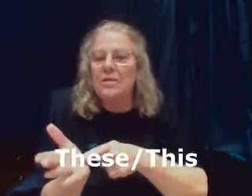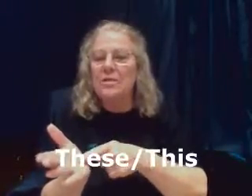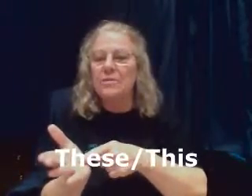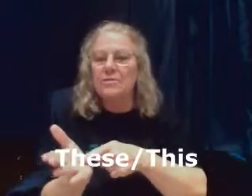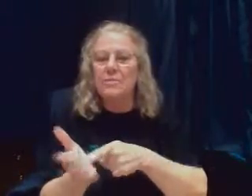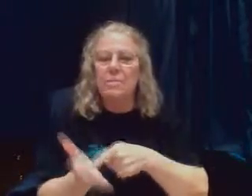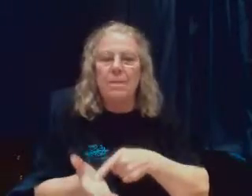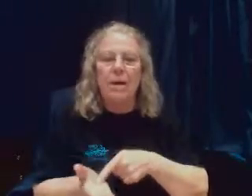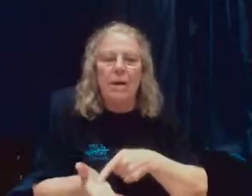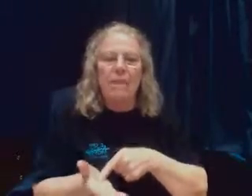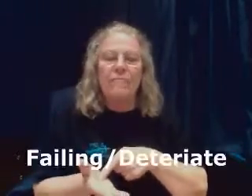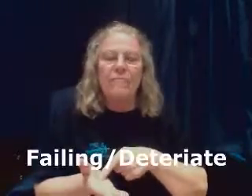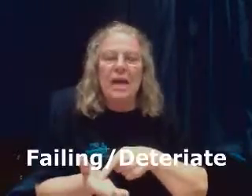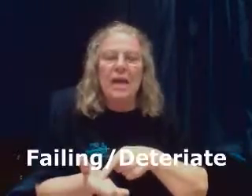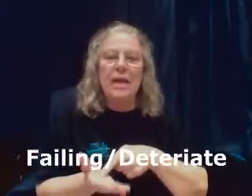These. Failing.